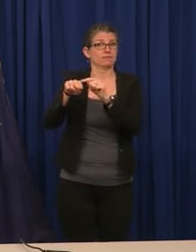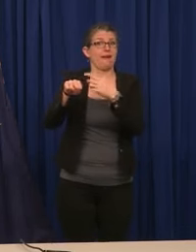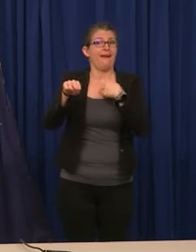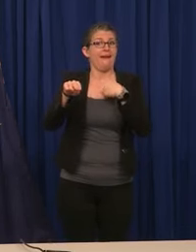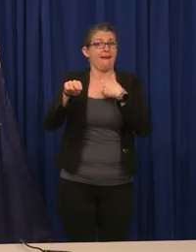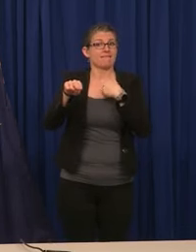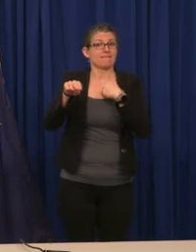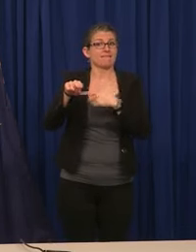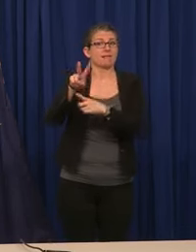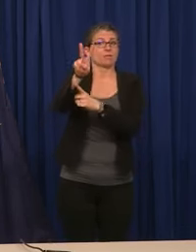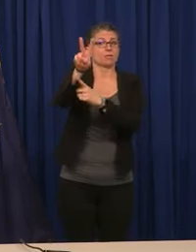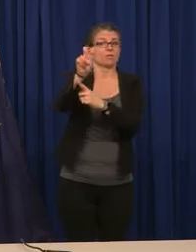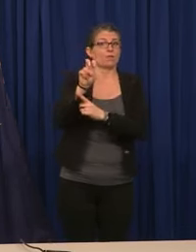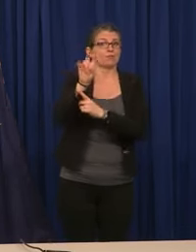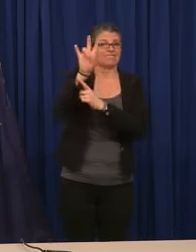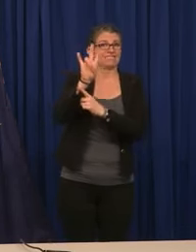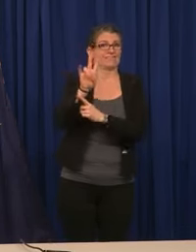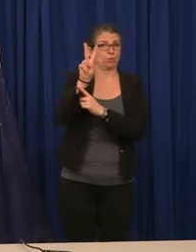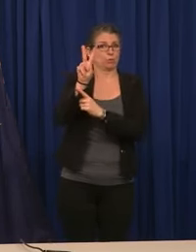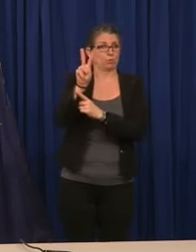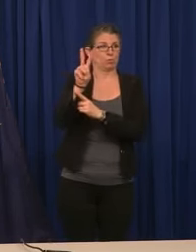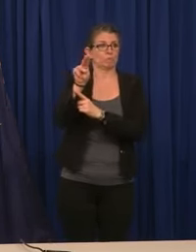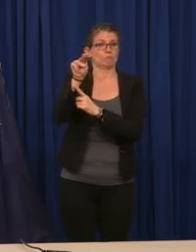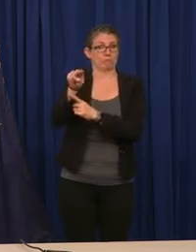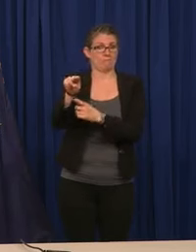ICU beds across the state,